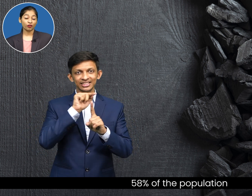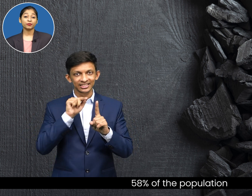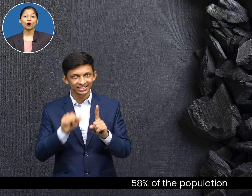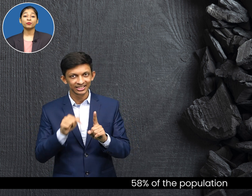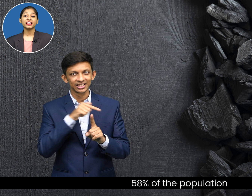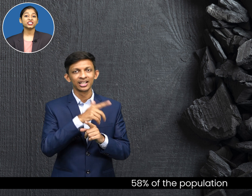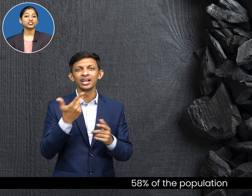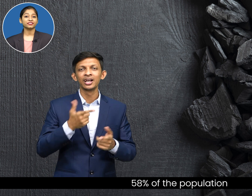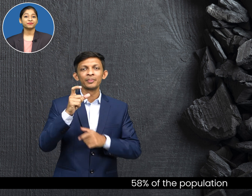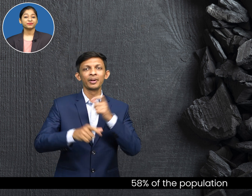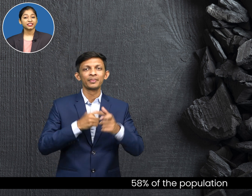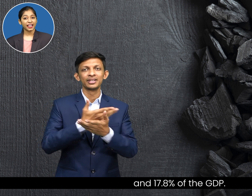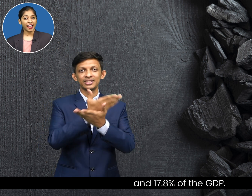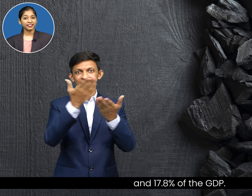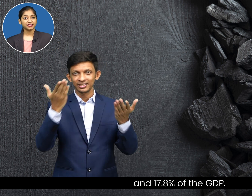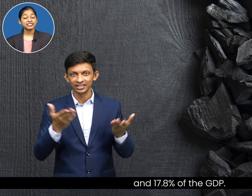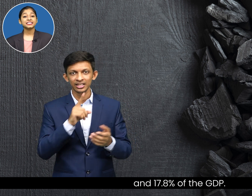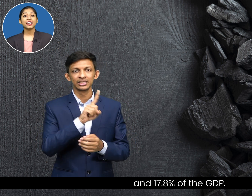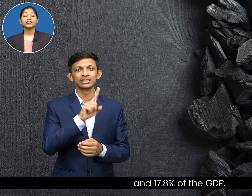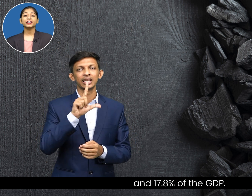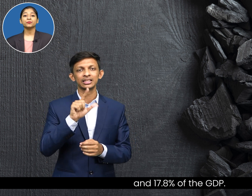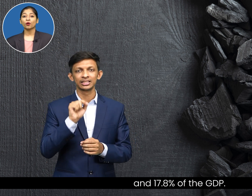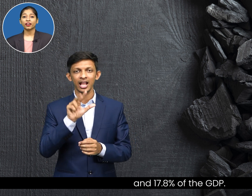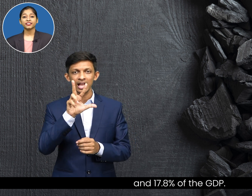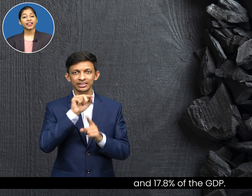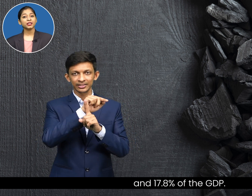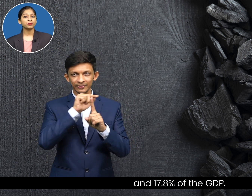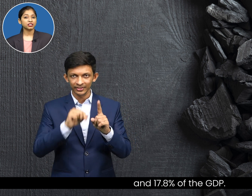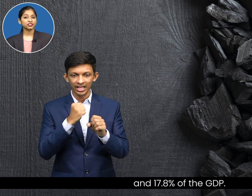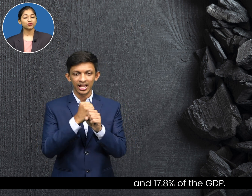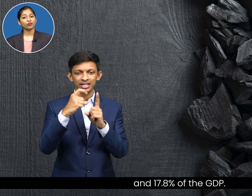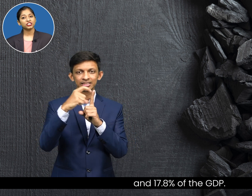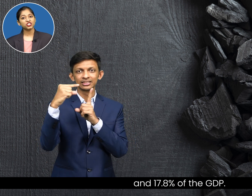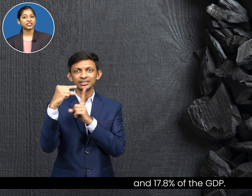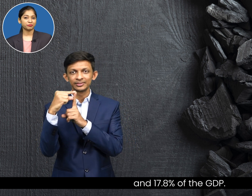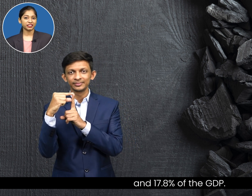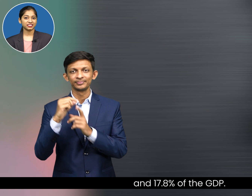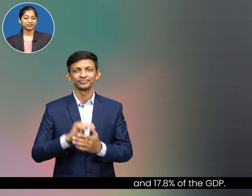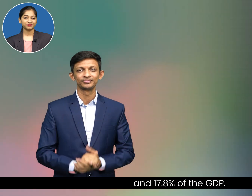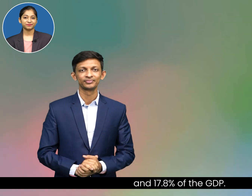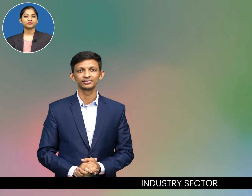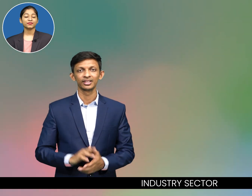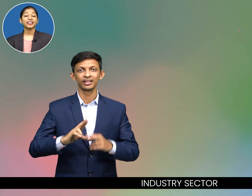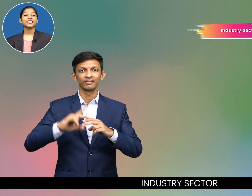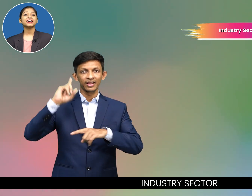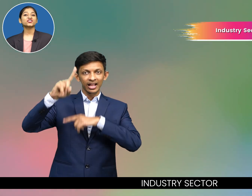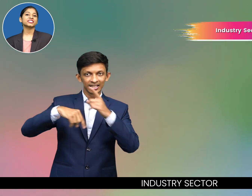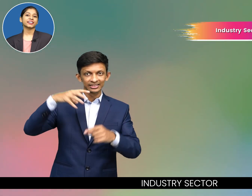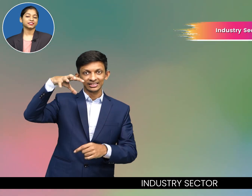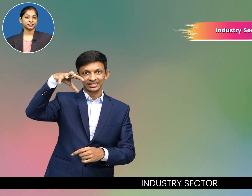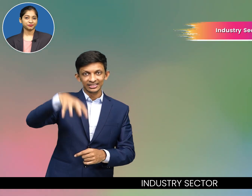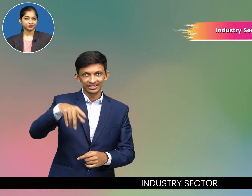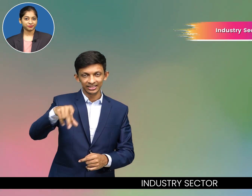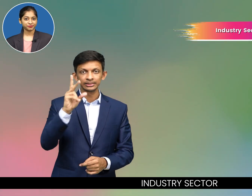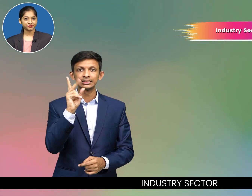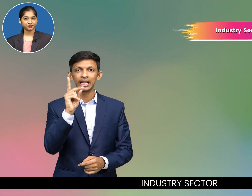58% of the population and 17.8% of the GDP. Industry